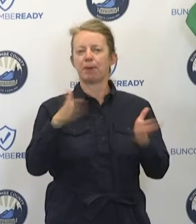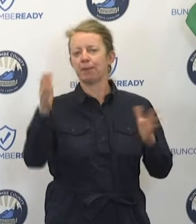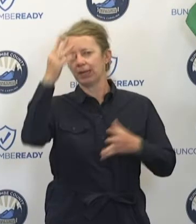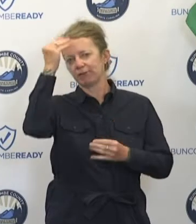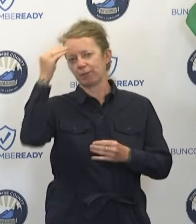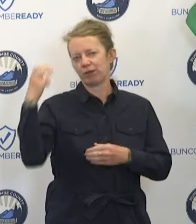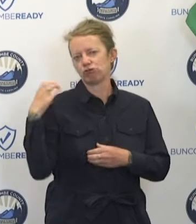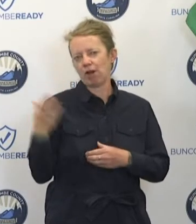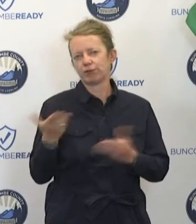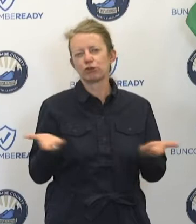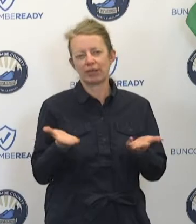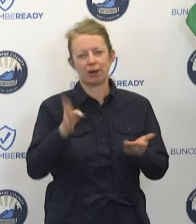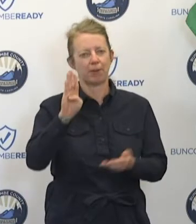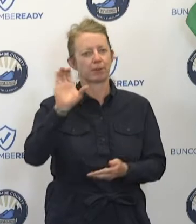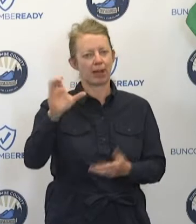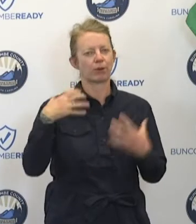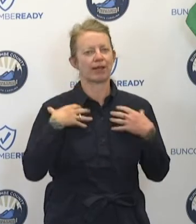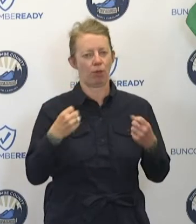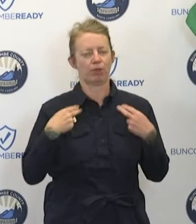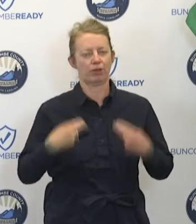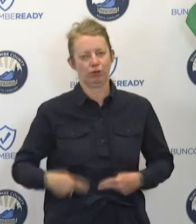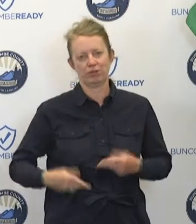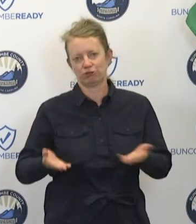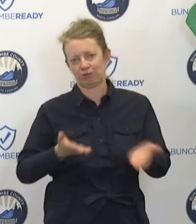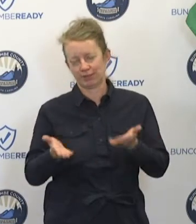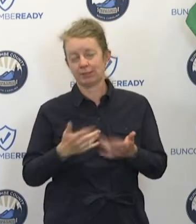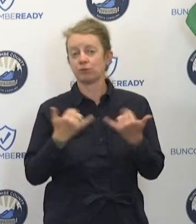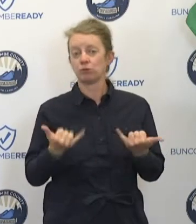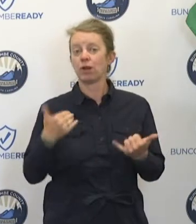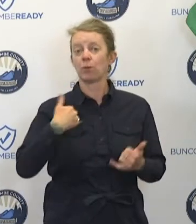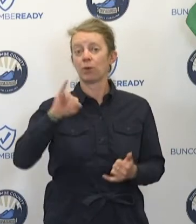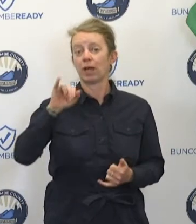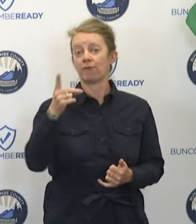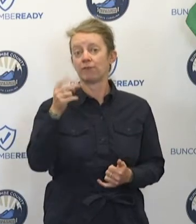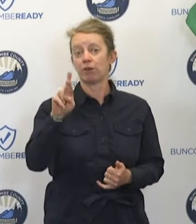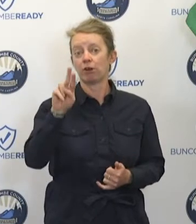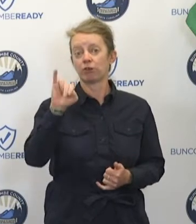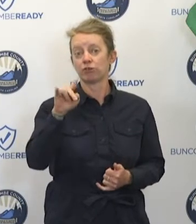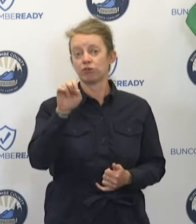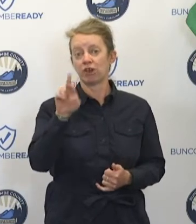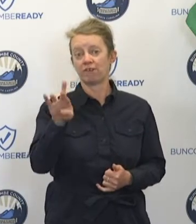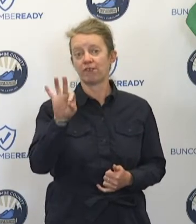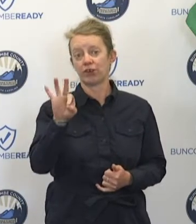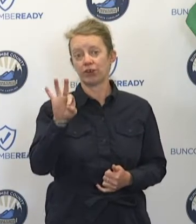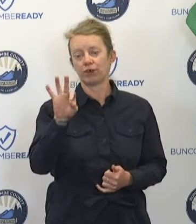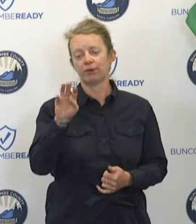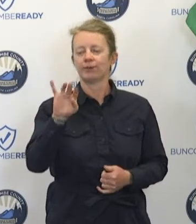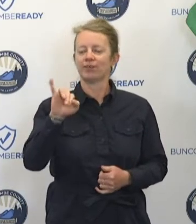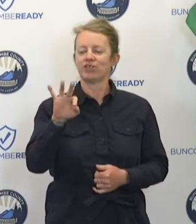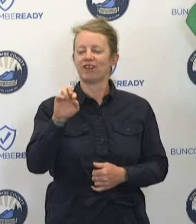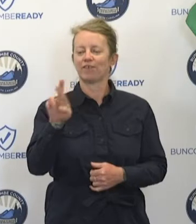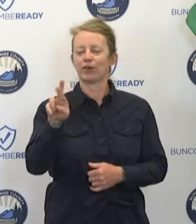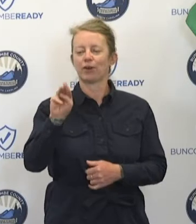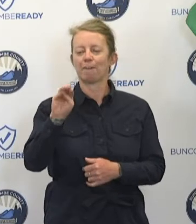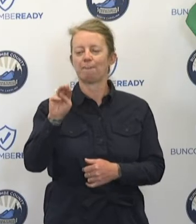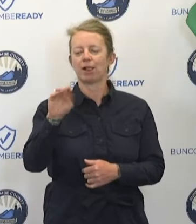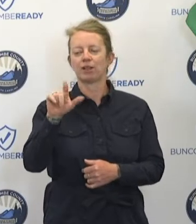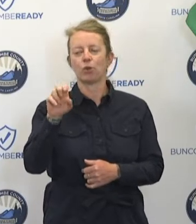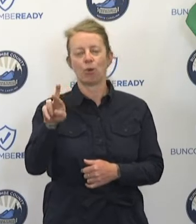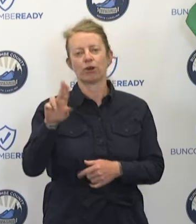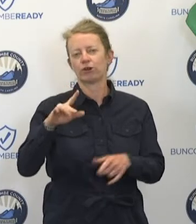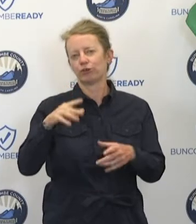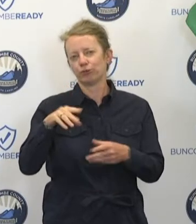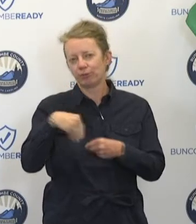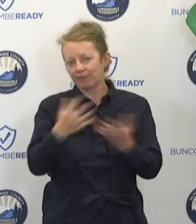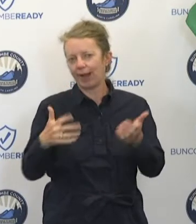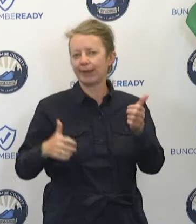at Buncombe County Health and Human Services. Today, we have Dr. Jennifer Mullendore here with us to provide the most recent COVID-19